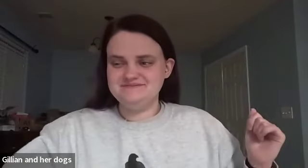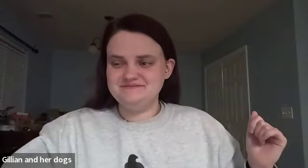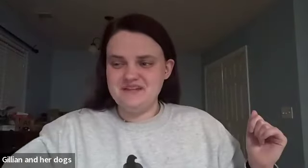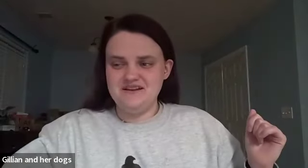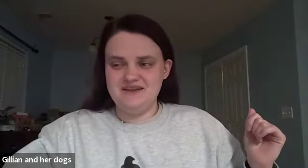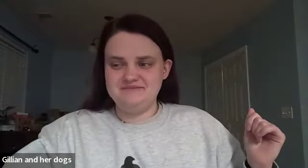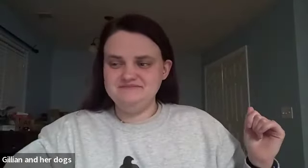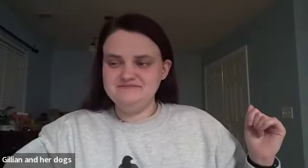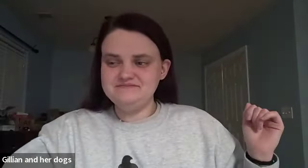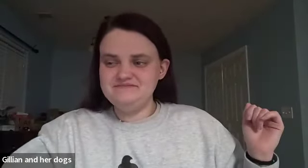Okay.